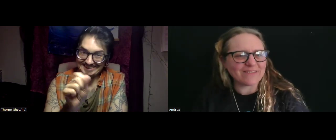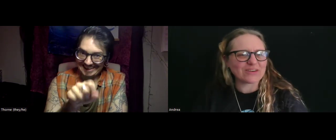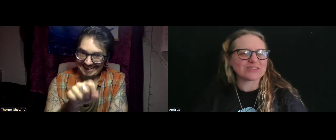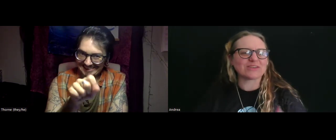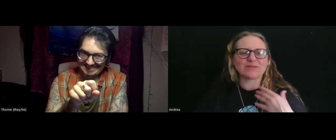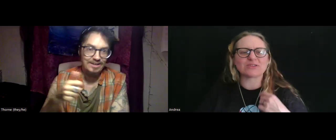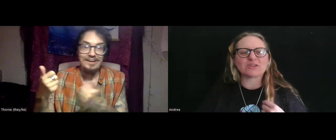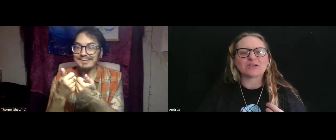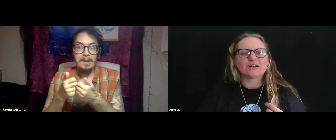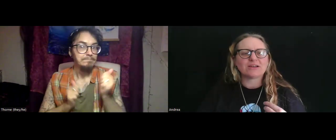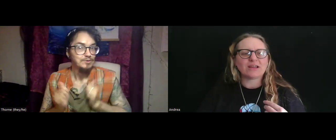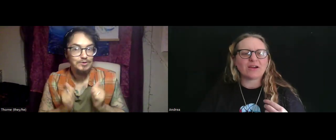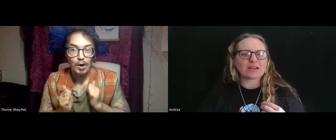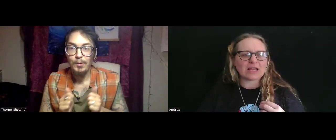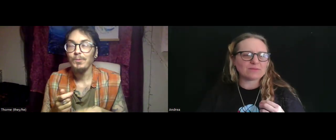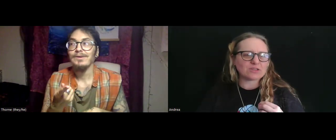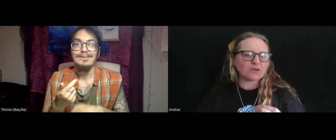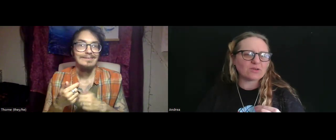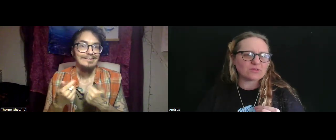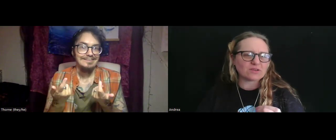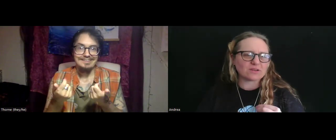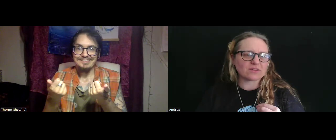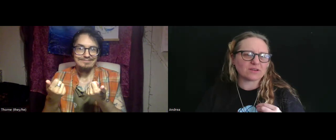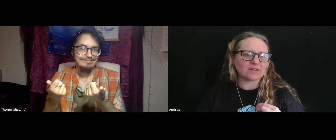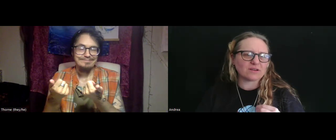for sure, for sure. Yeah, or game shows, or